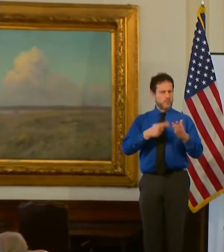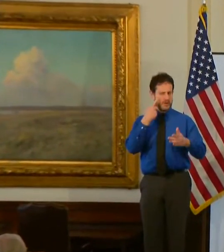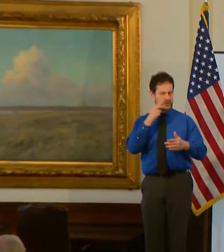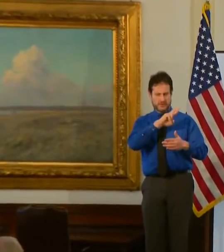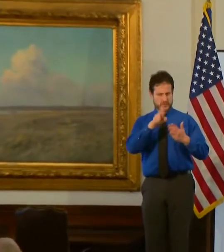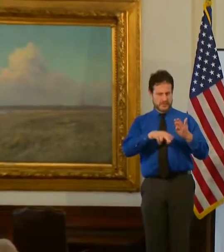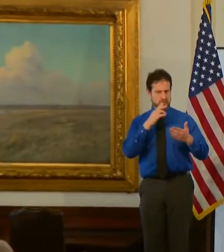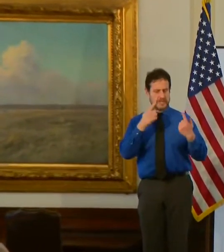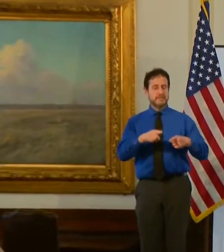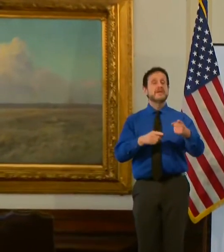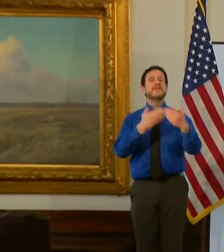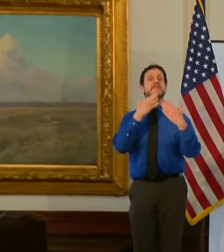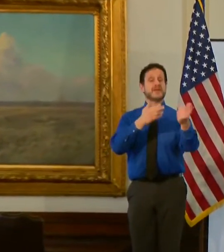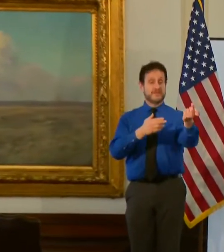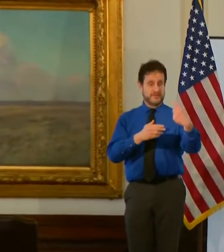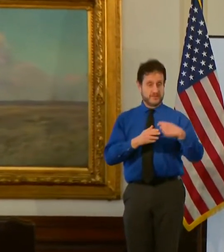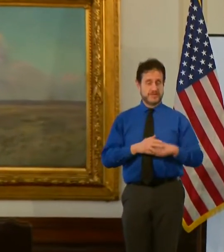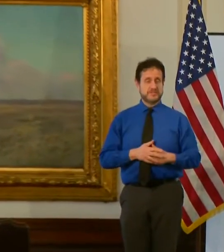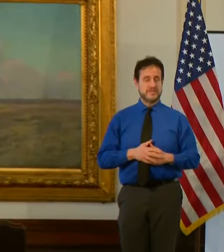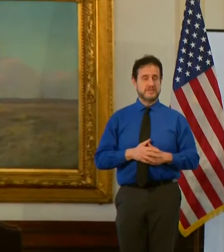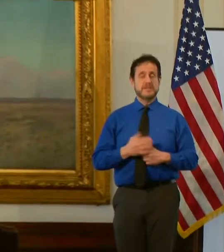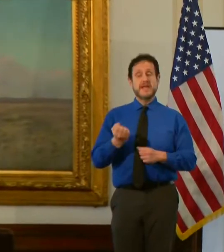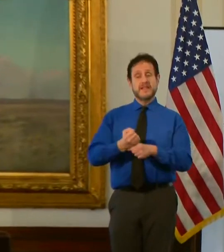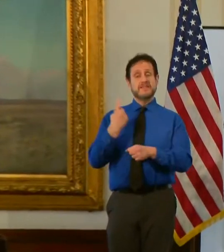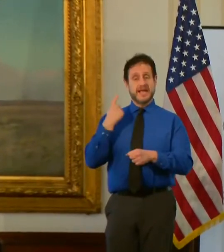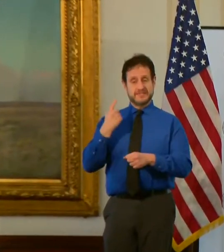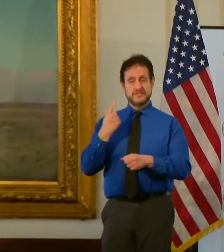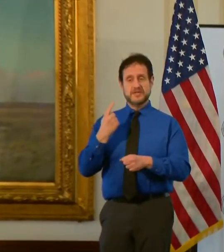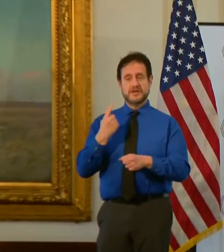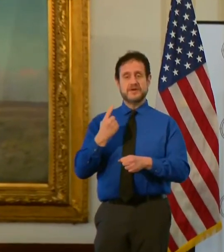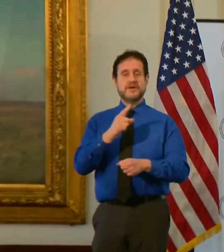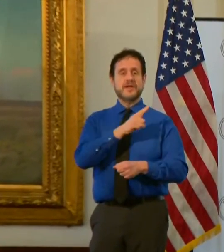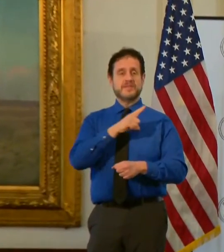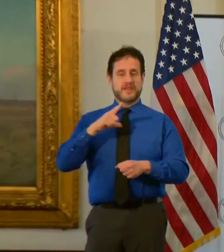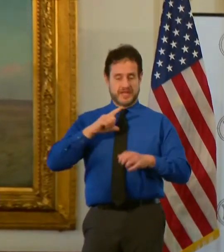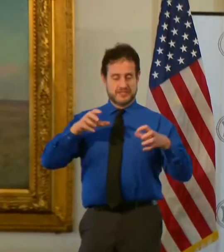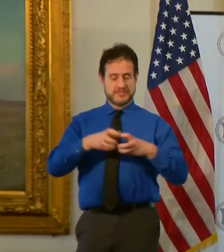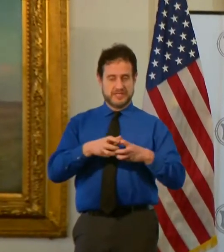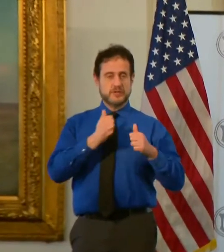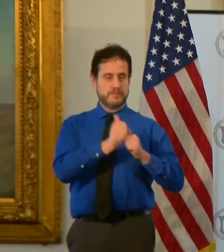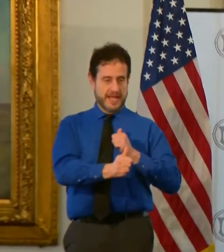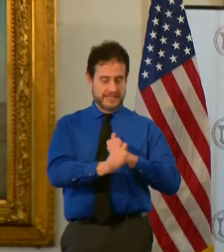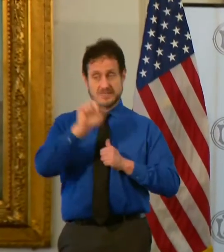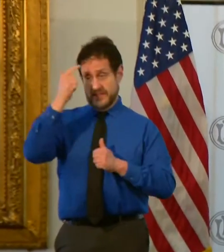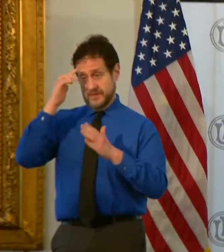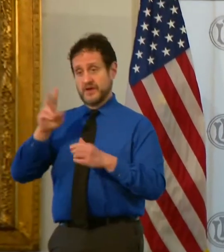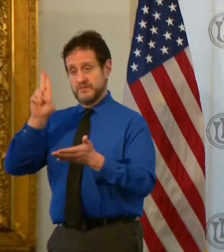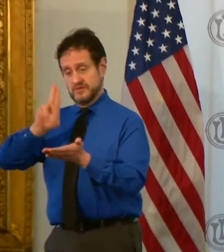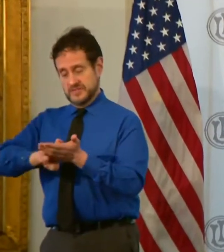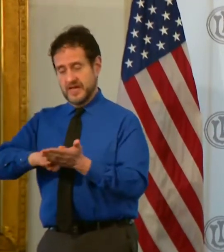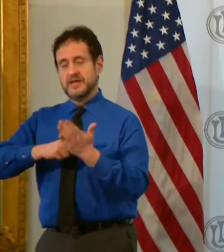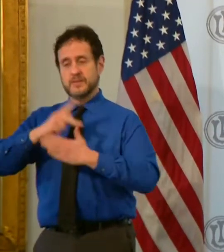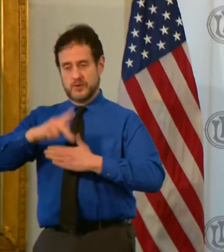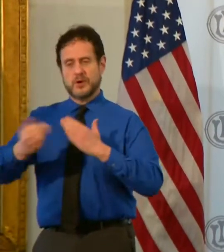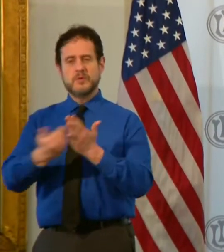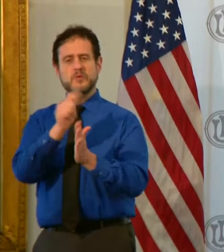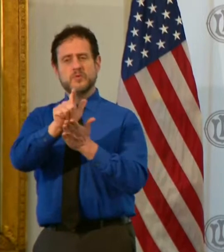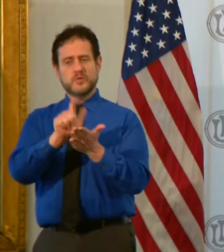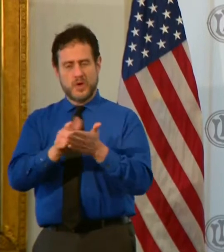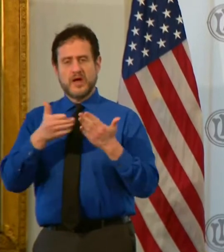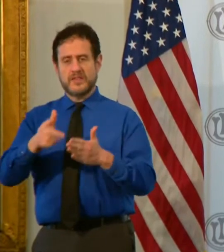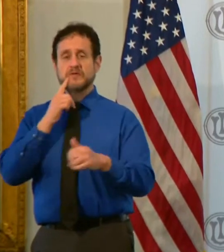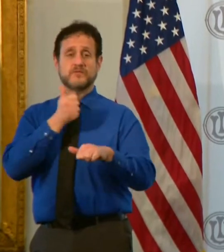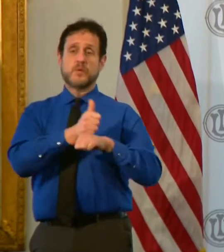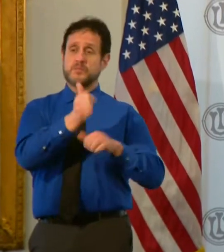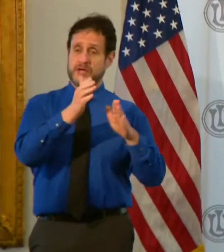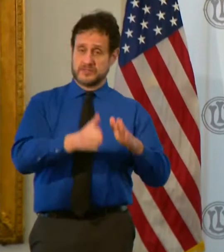Thank you. Thank you for the question. Last year, the General Assembly passed and Governor Pritzker signed an initiative that allows for